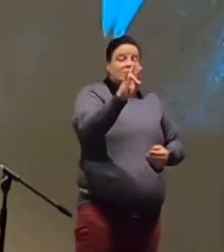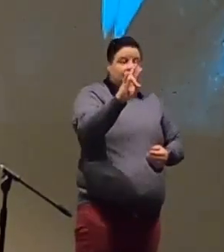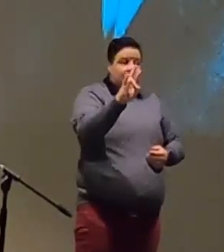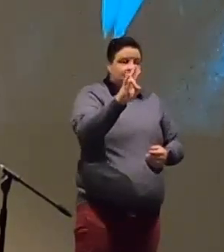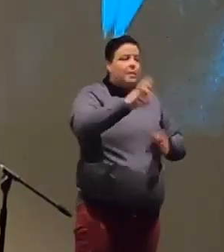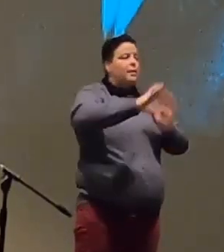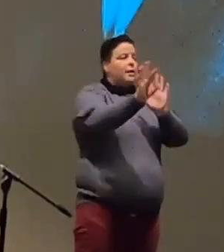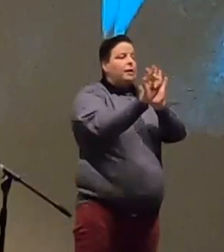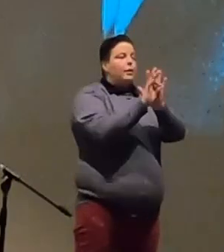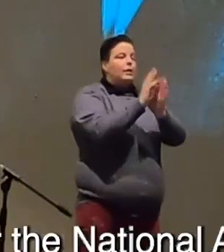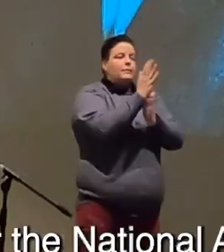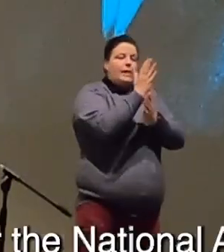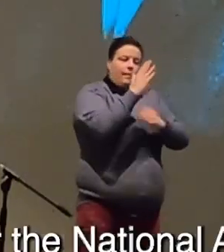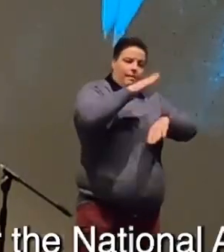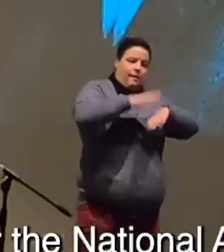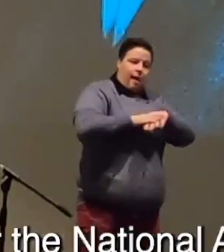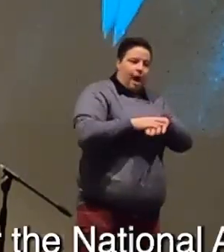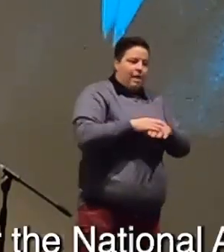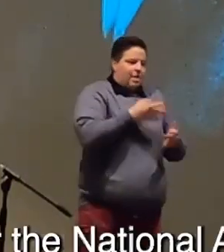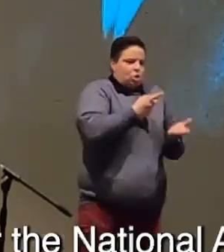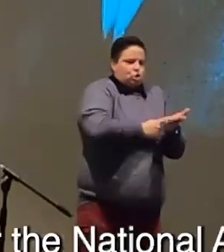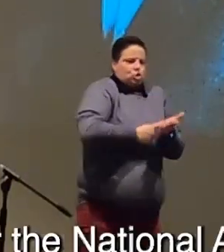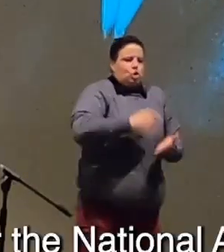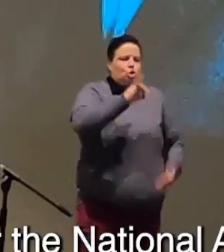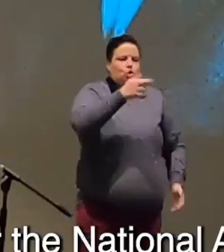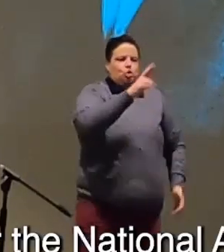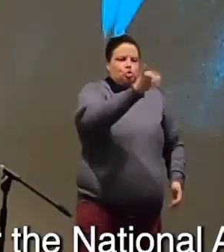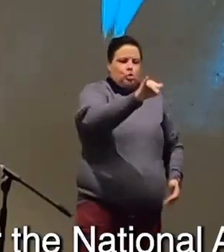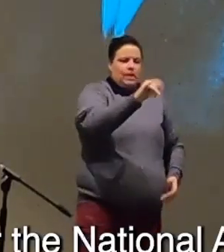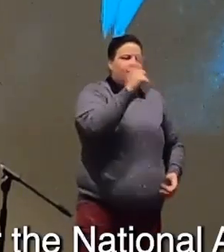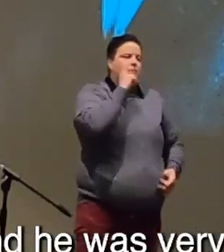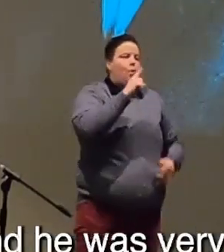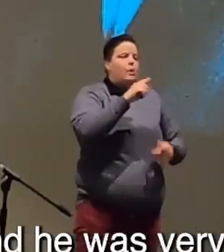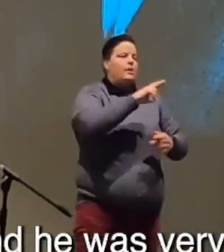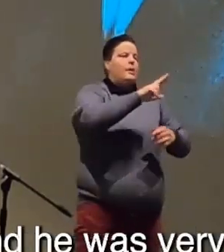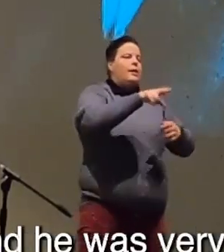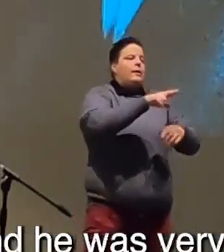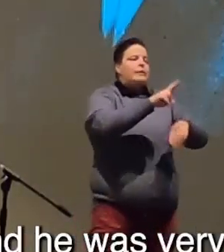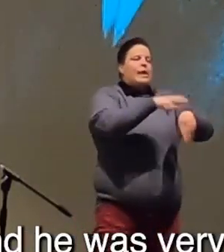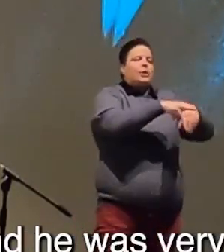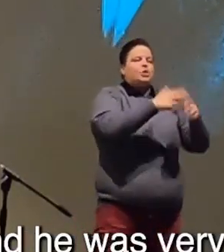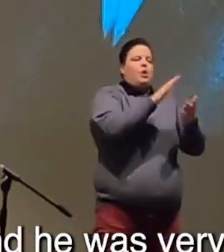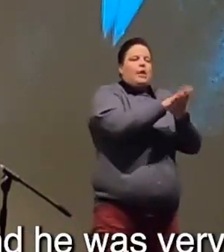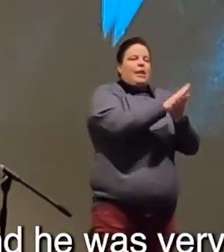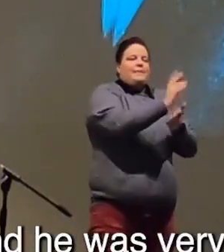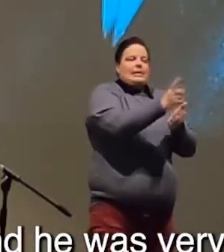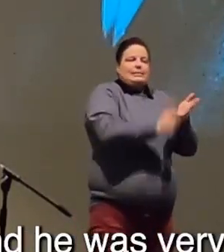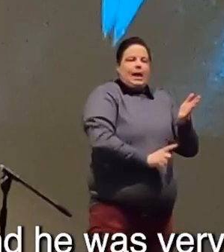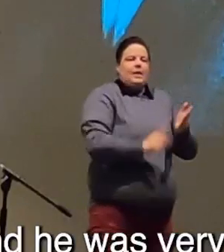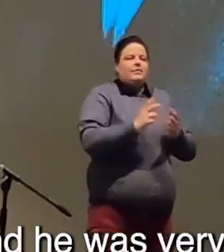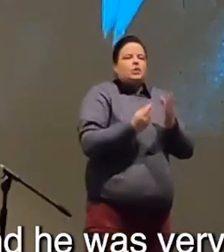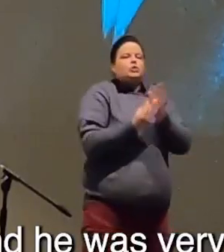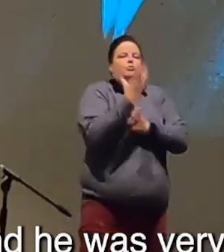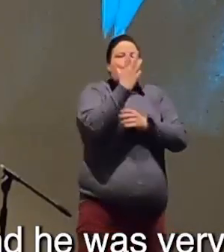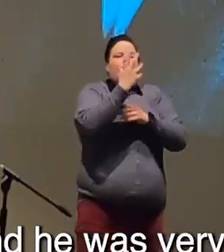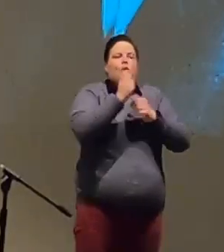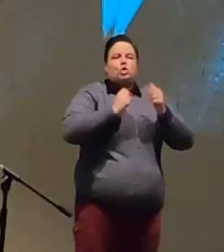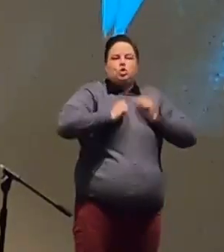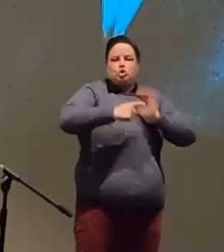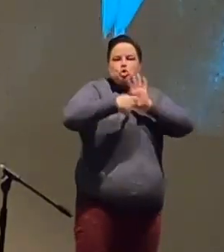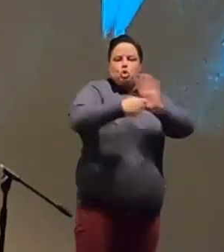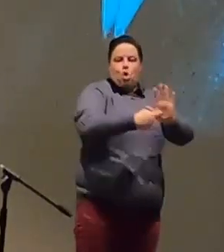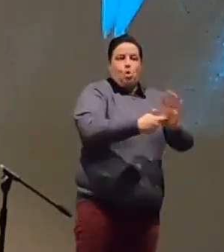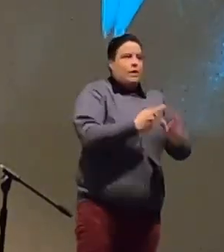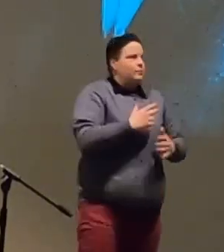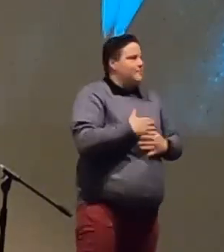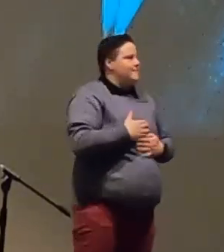selected to be on the jury for the National Academy of Design's spring show. And he was very pleased by getting this role because